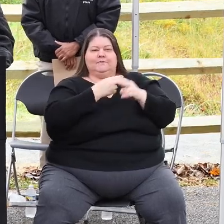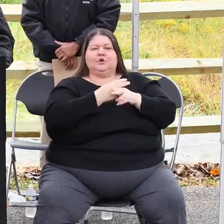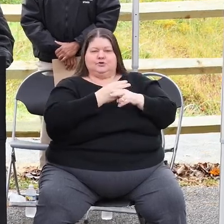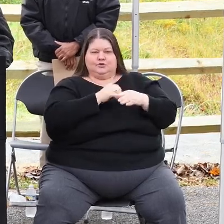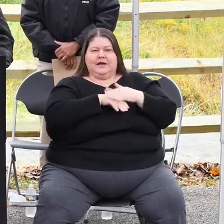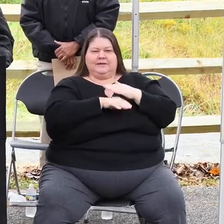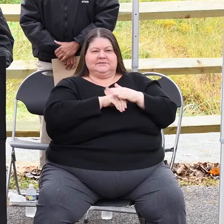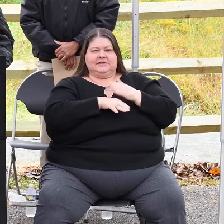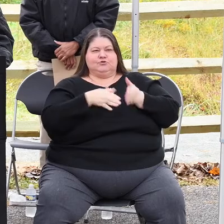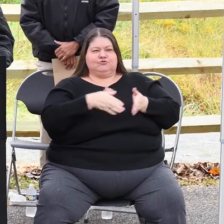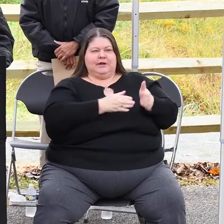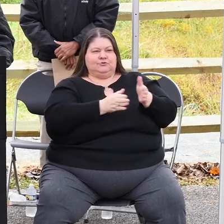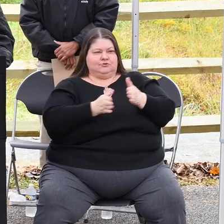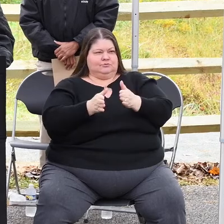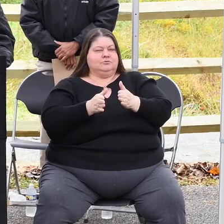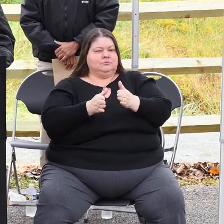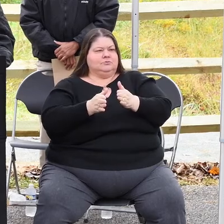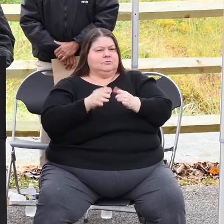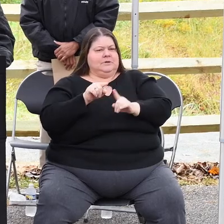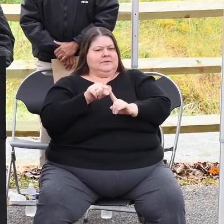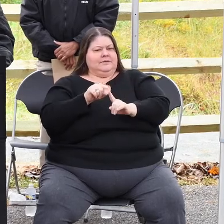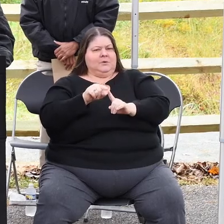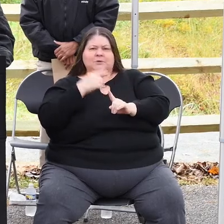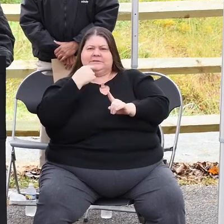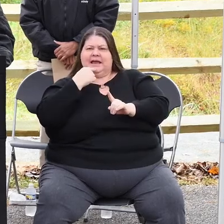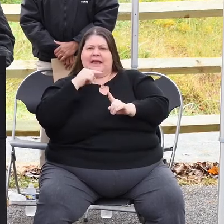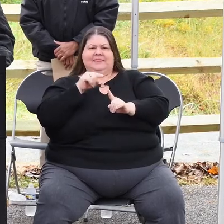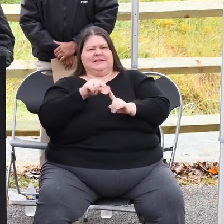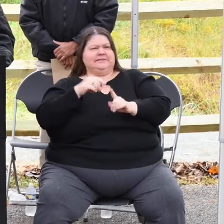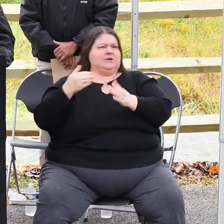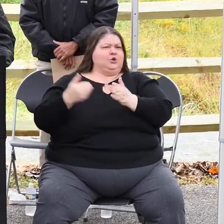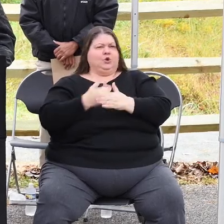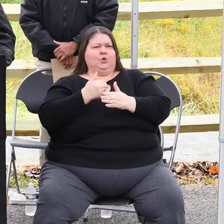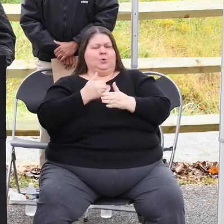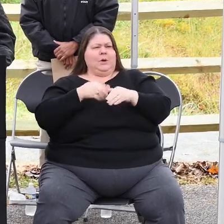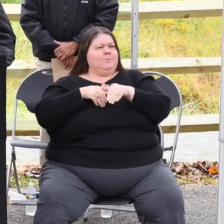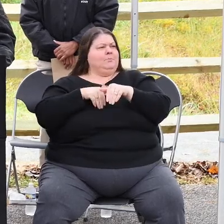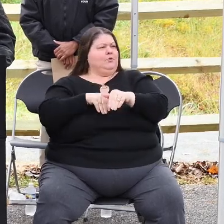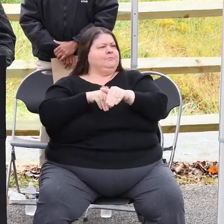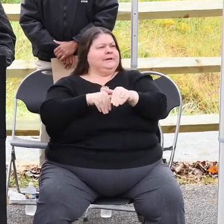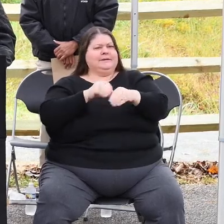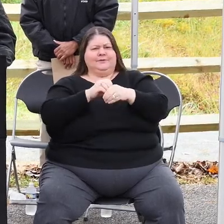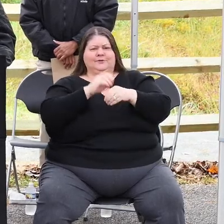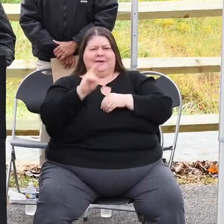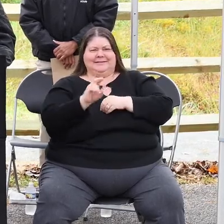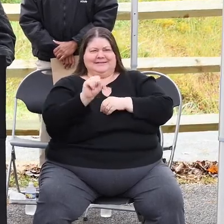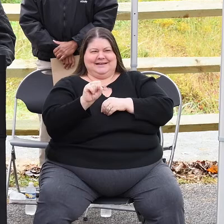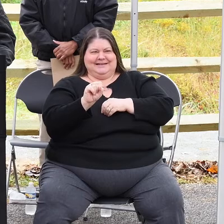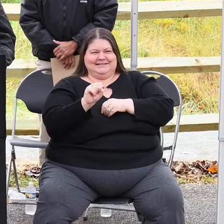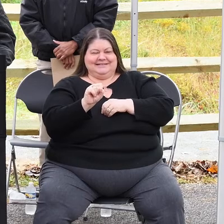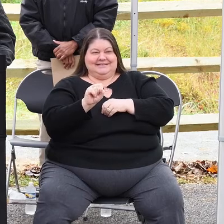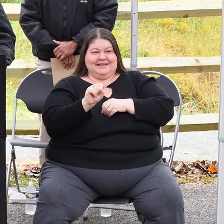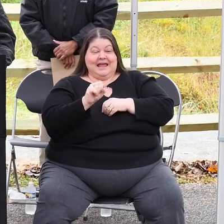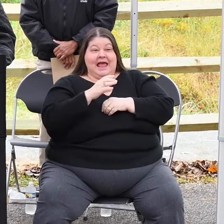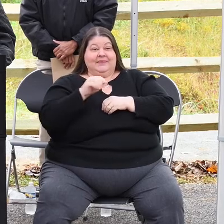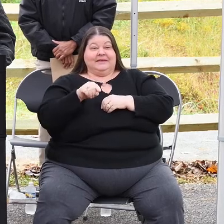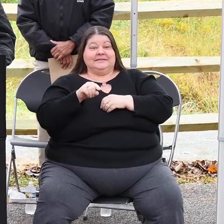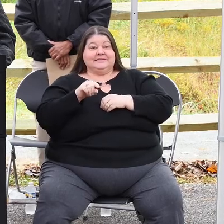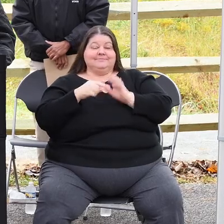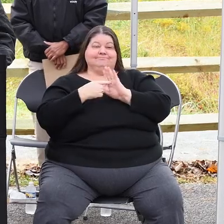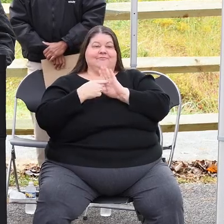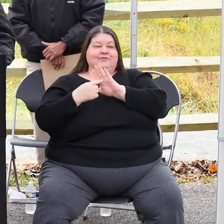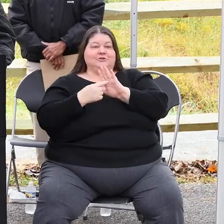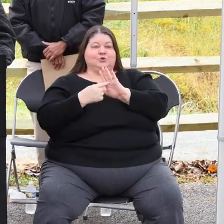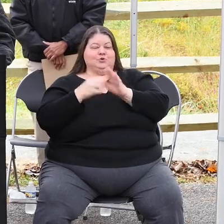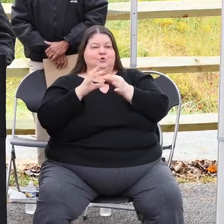universal access trails as being a new movement in the United States. And this particular feature story